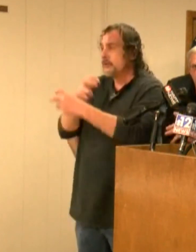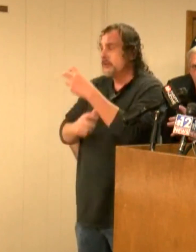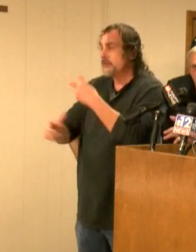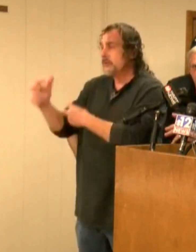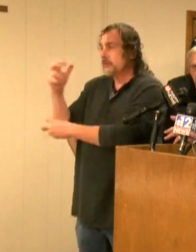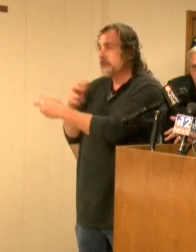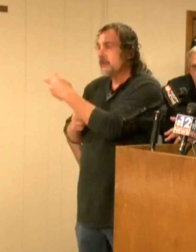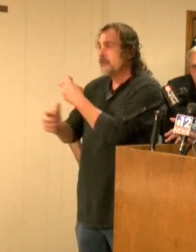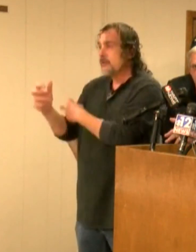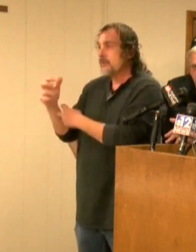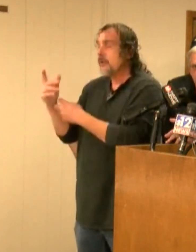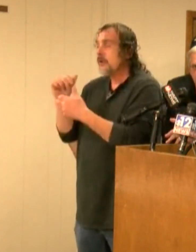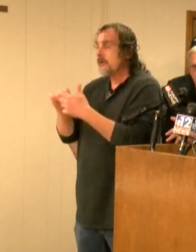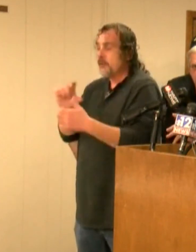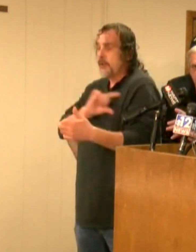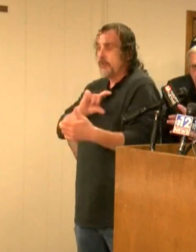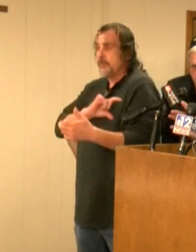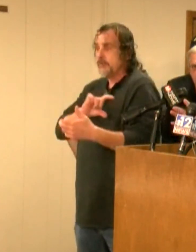12-hour emergency